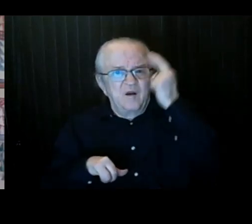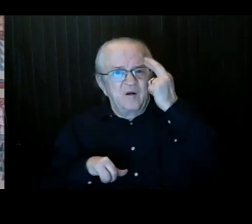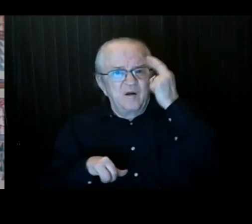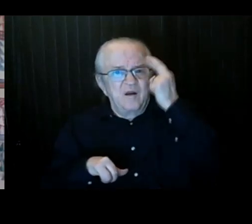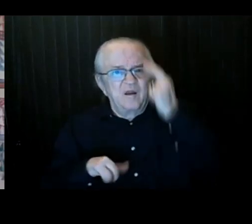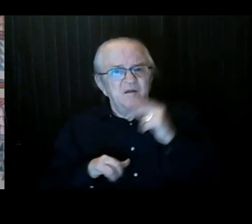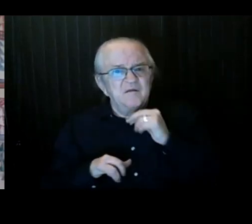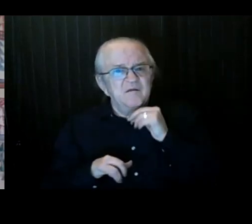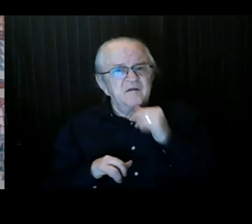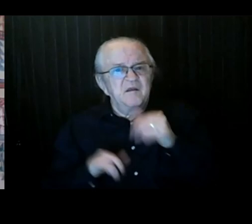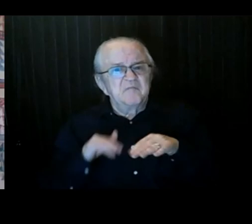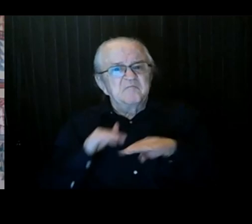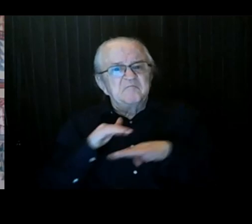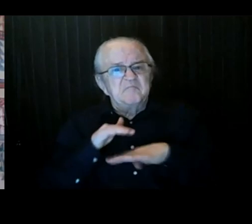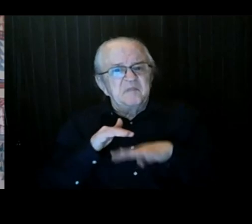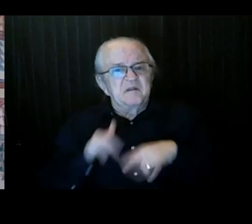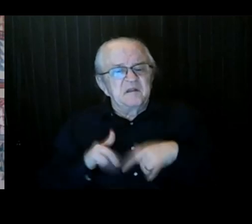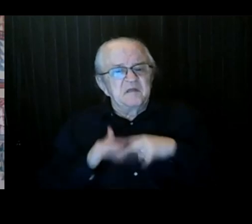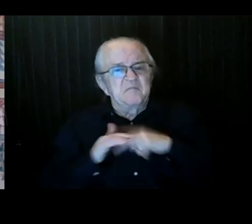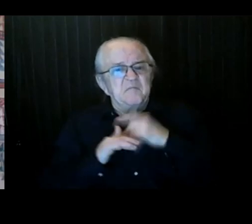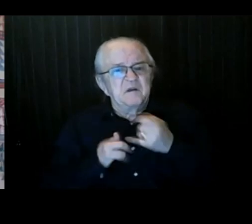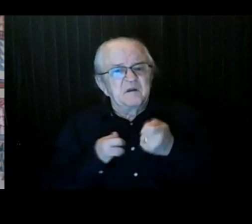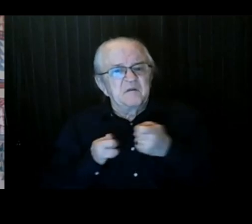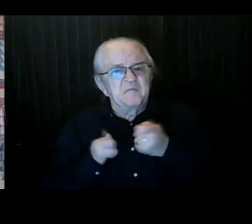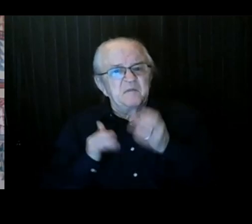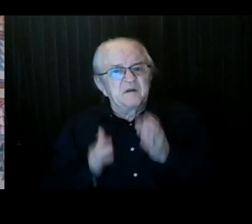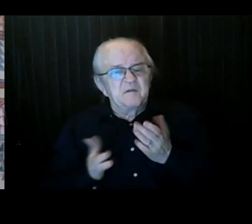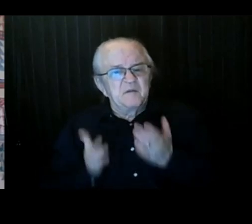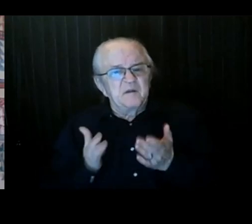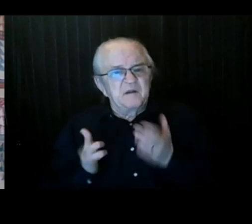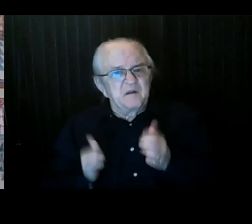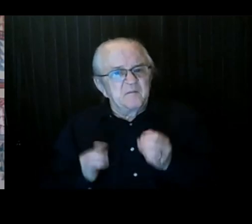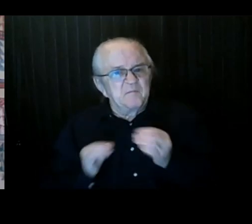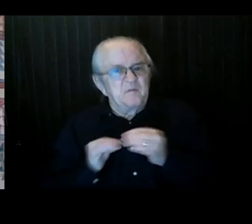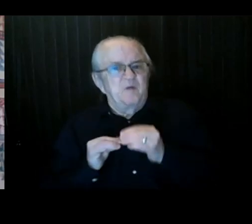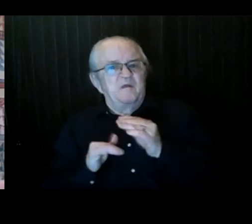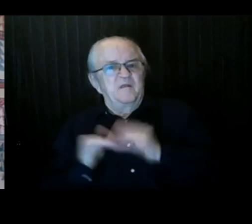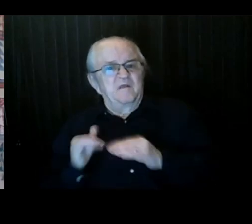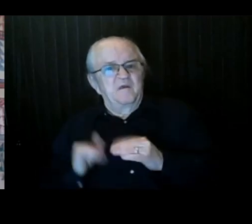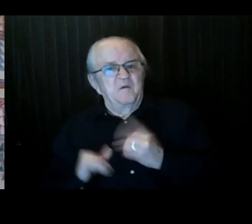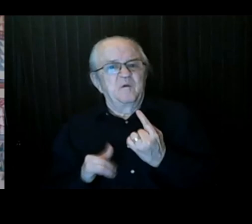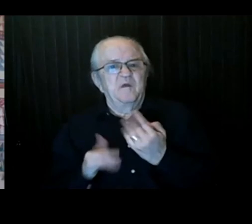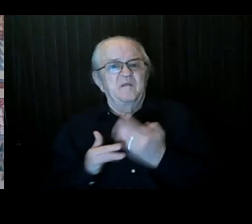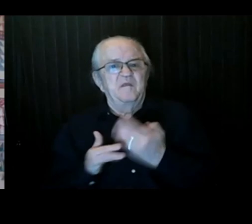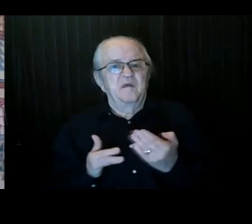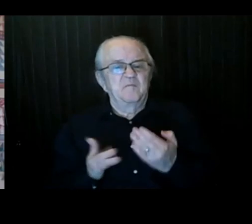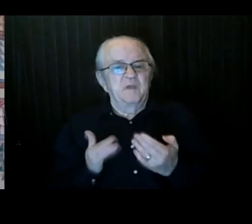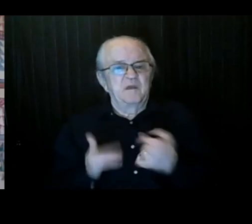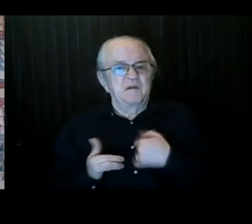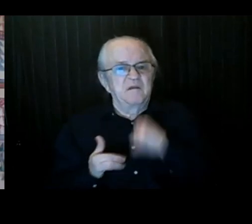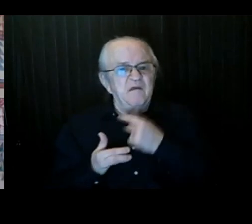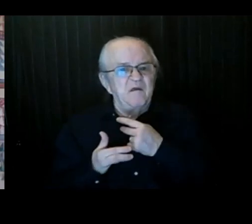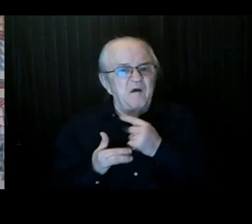for the state of Texas. Maybe you can be more than just that one thing. Maybe I wasn't a failed father